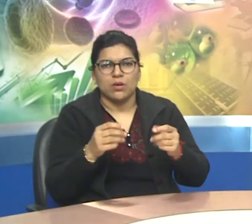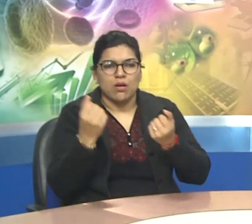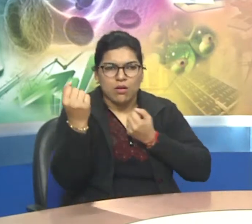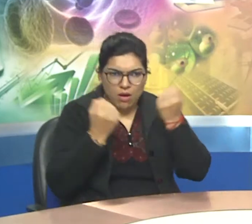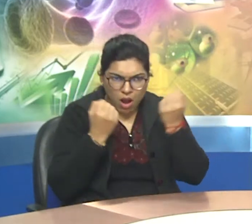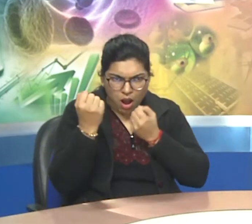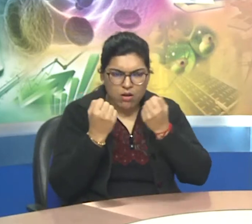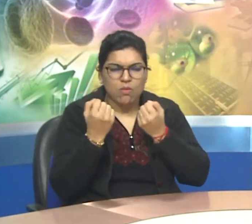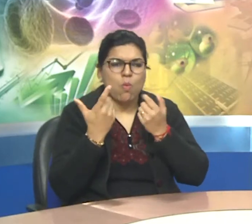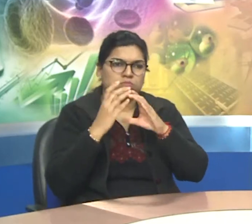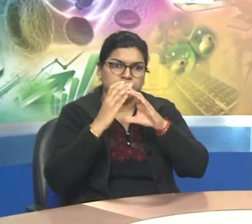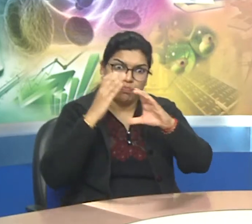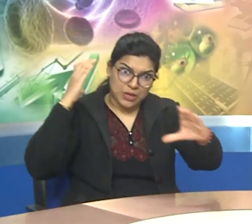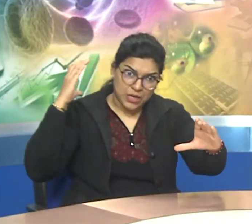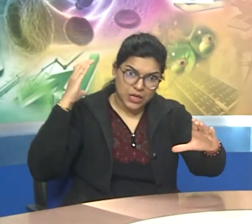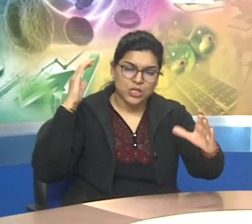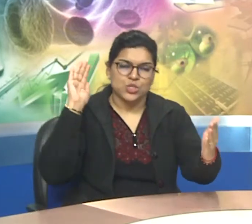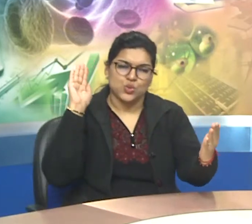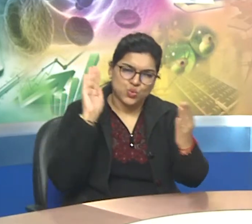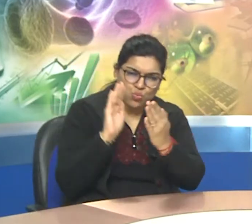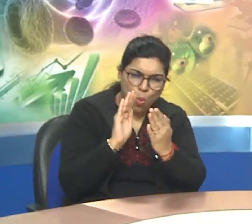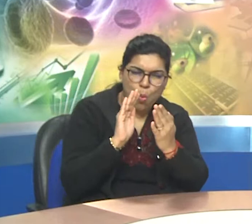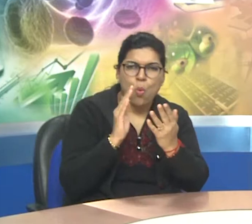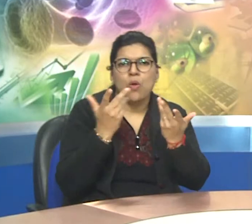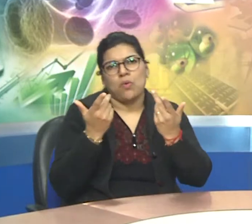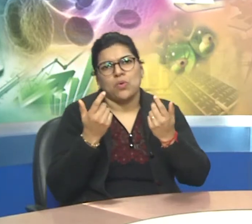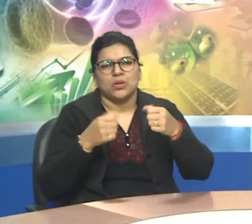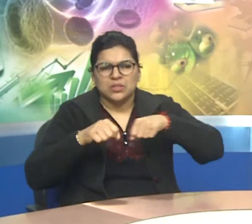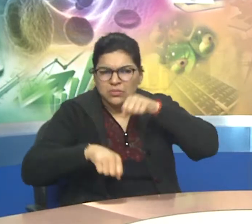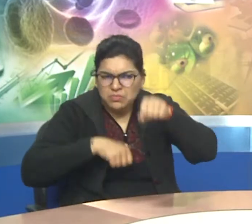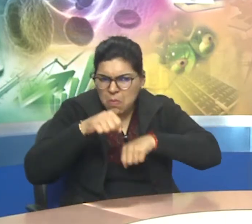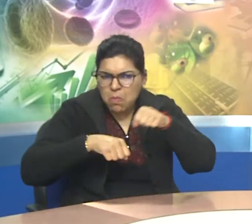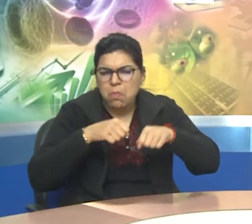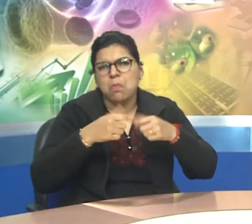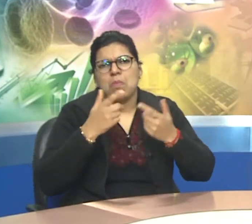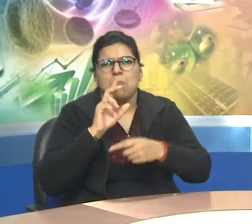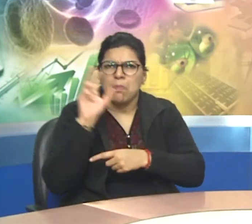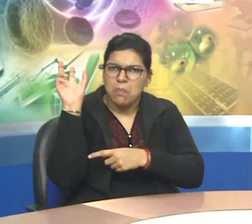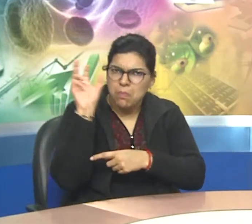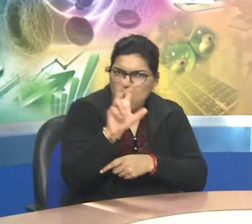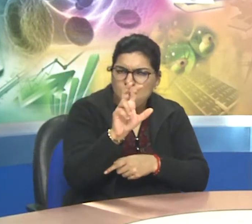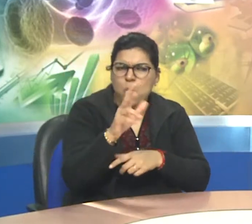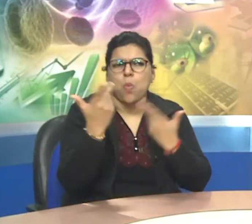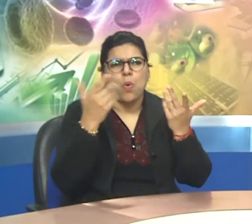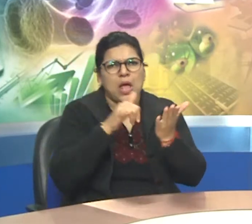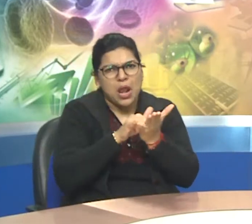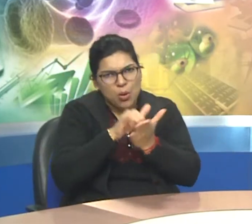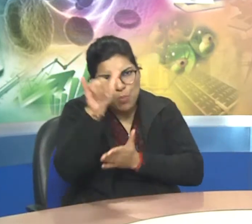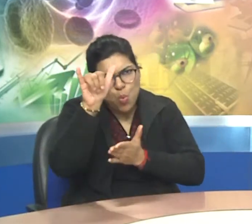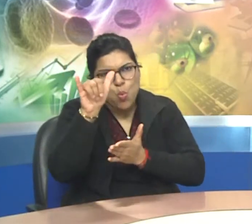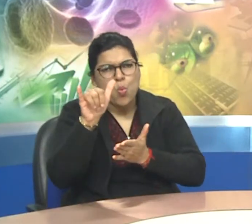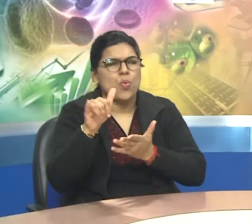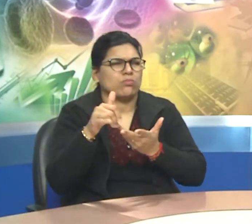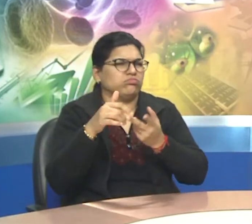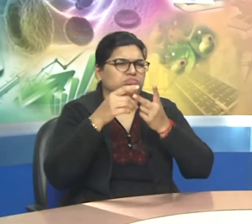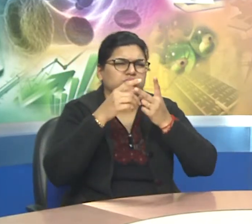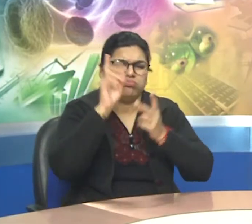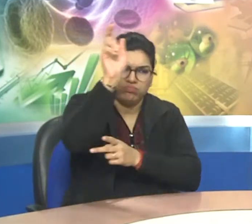Any car on the road in today's time will consist some